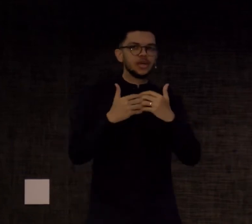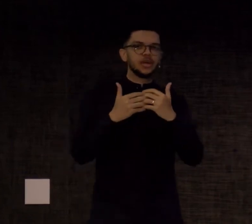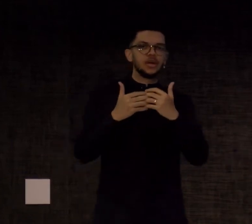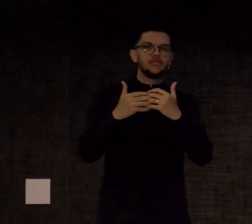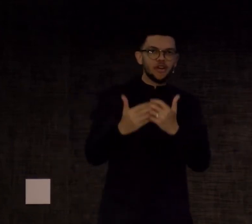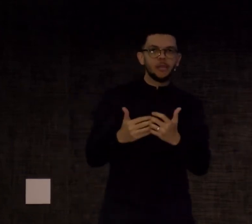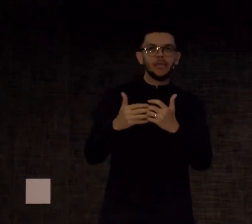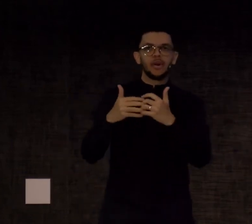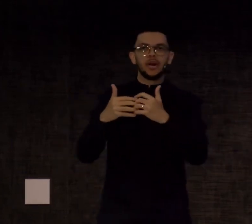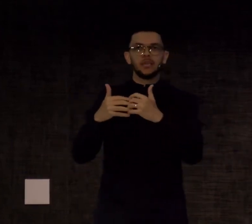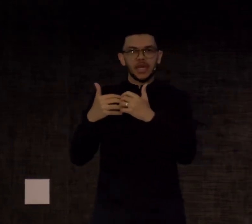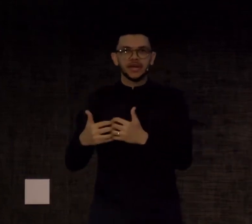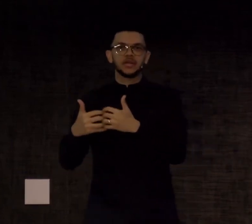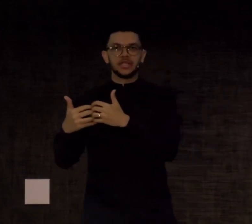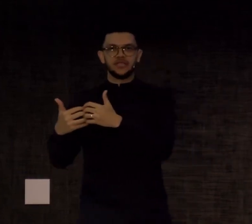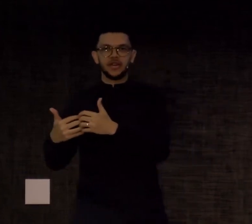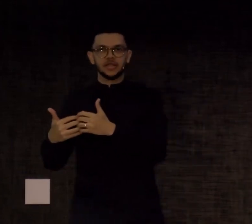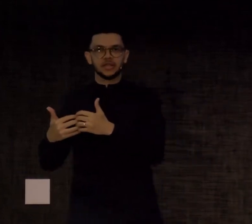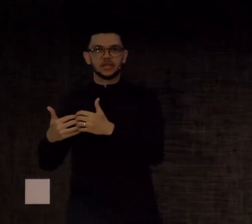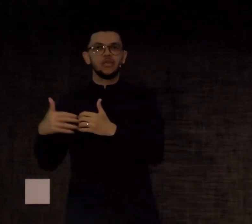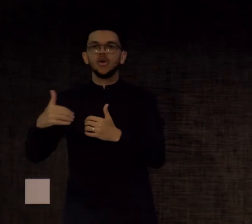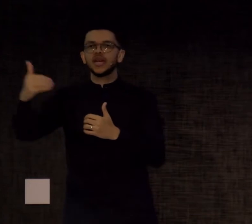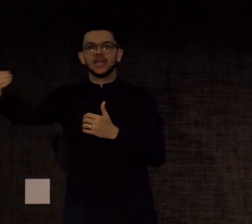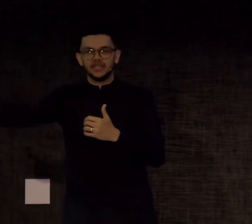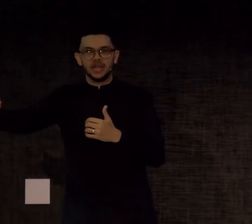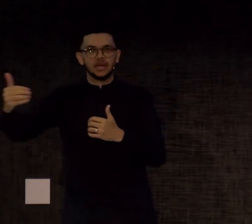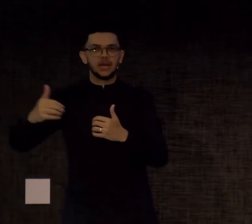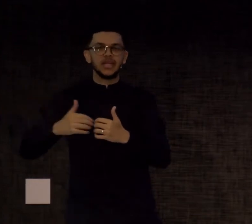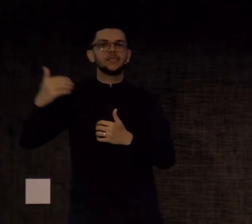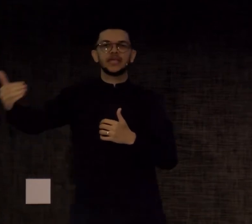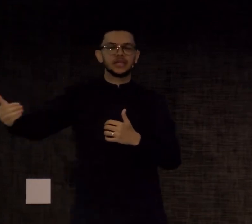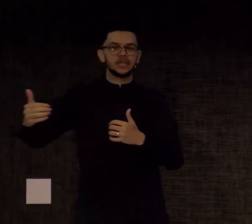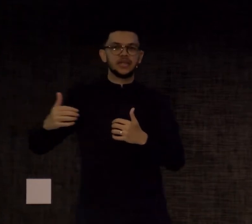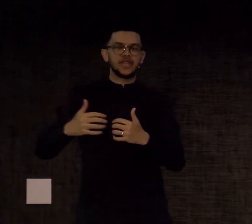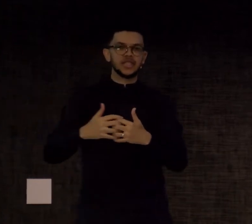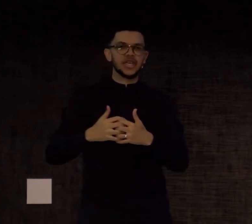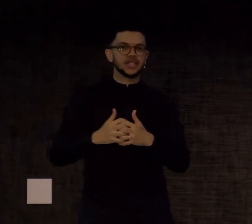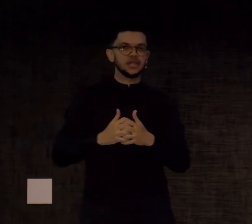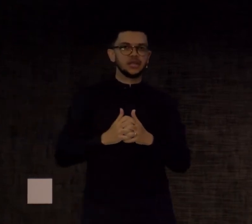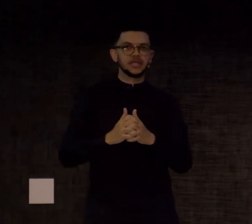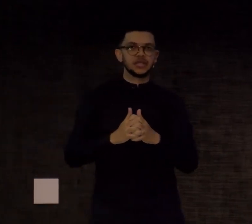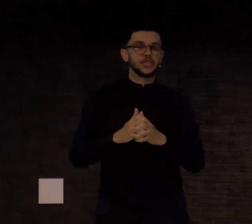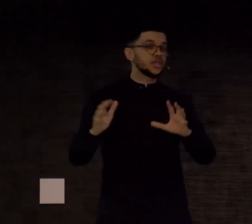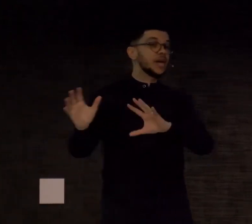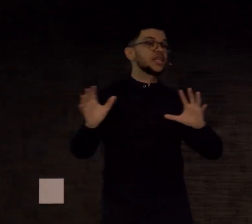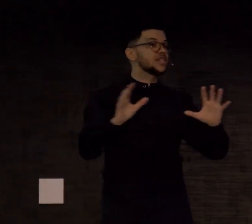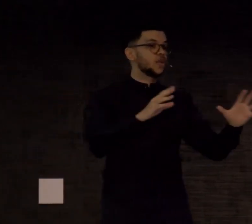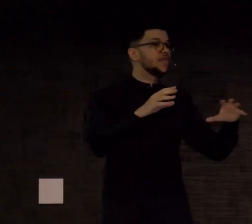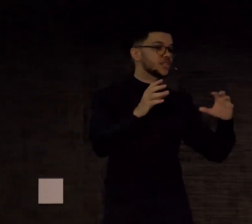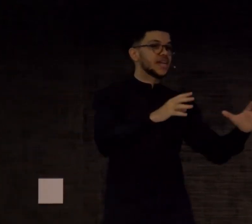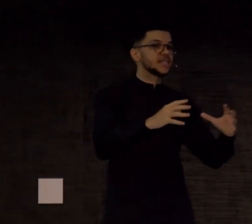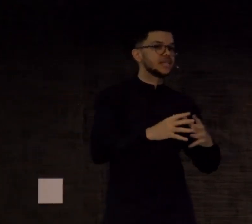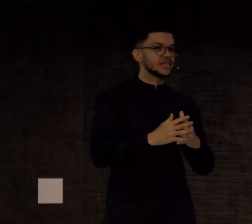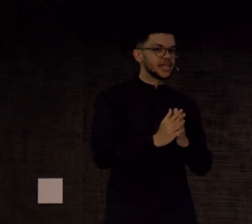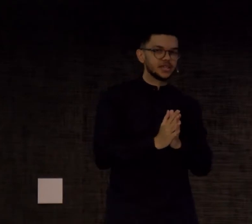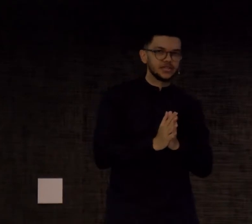Constitution from political interference, more than even an independent investigation institution, much less one that's